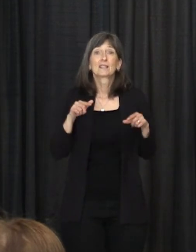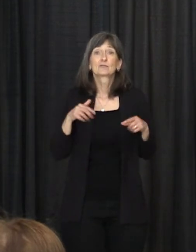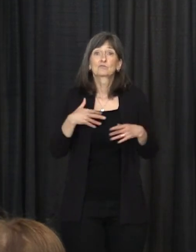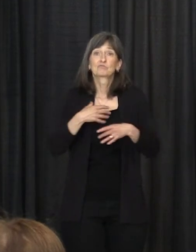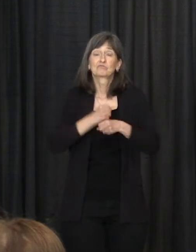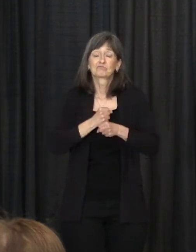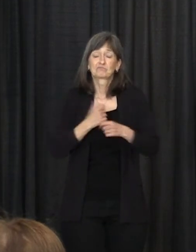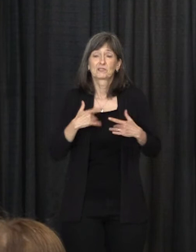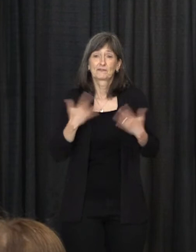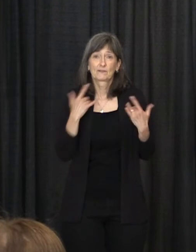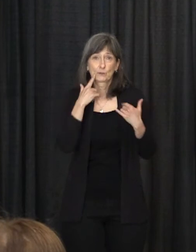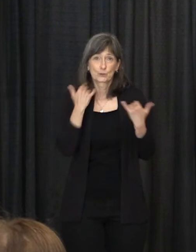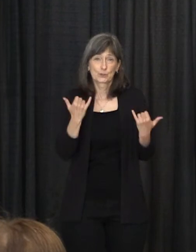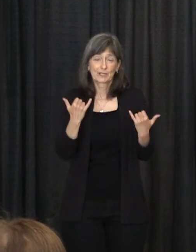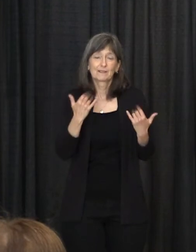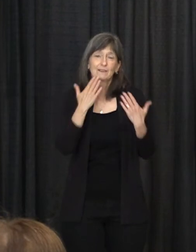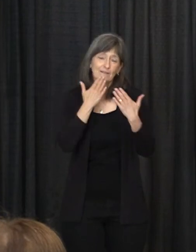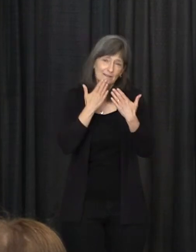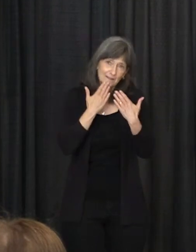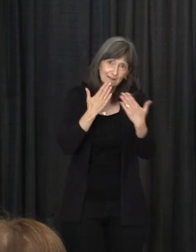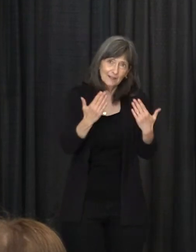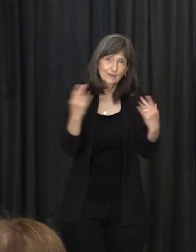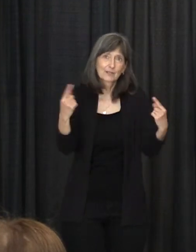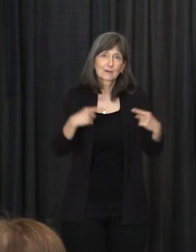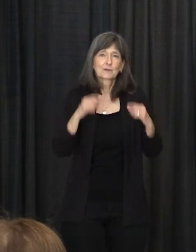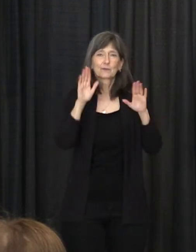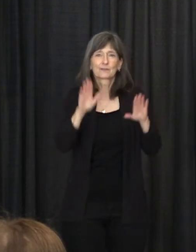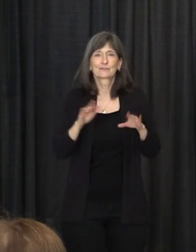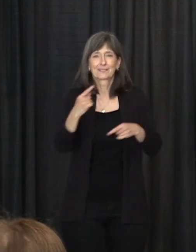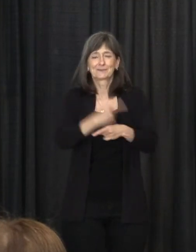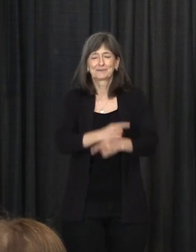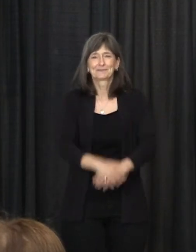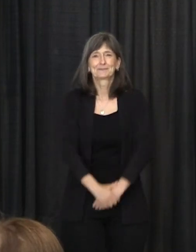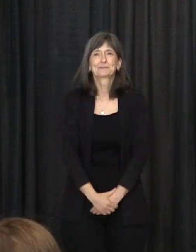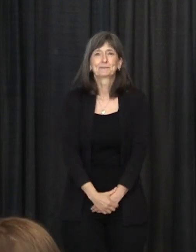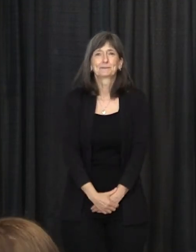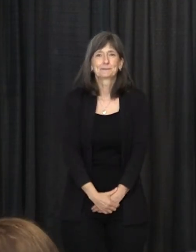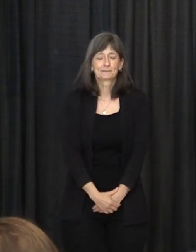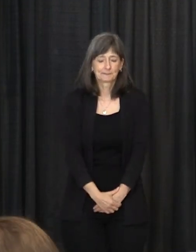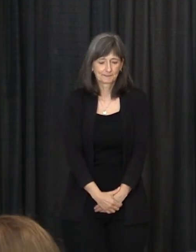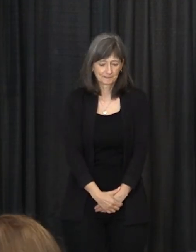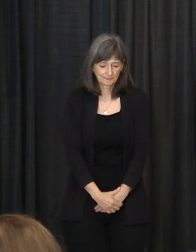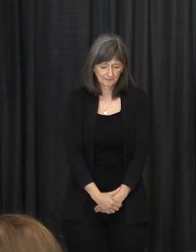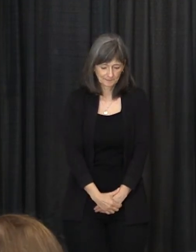concludes our event for today. Thank you, everyone, and have a wonderful day. Thank you.